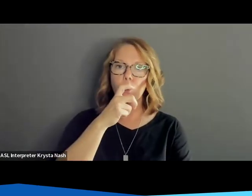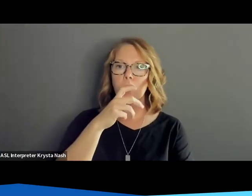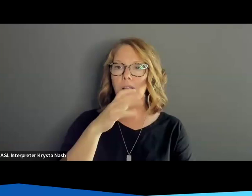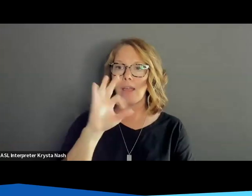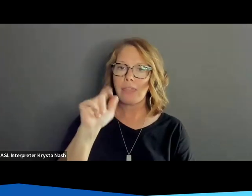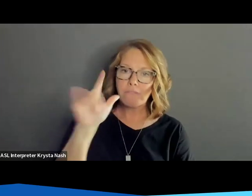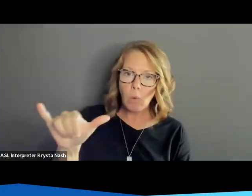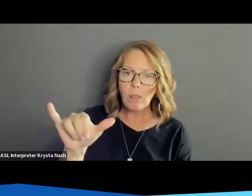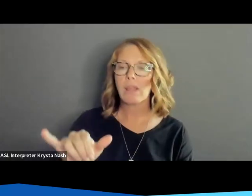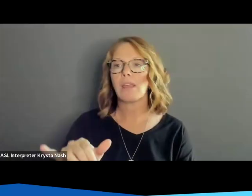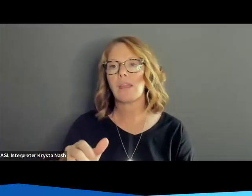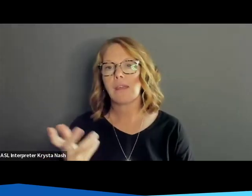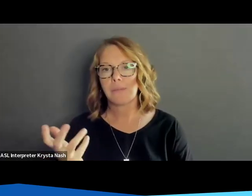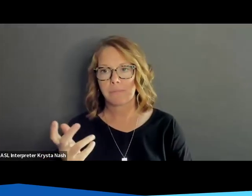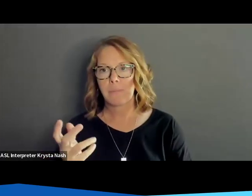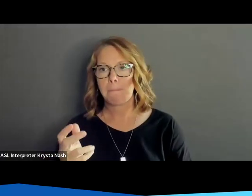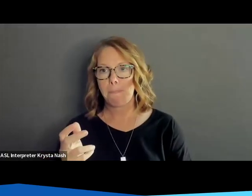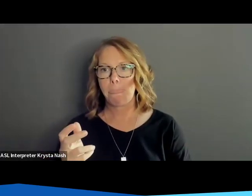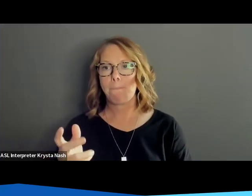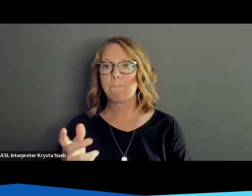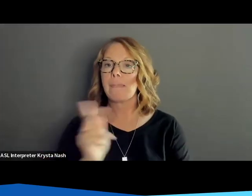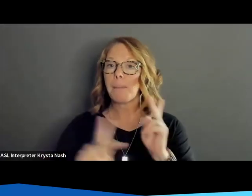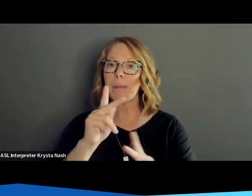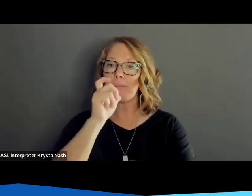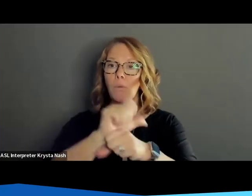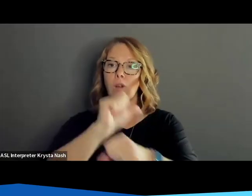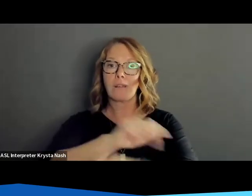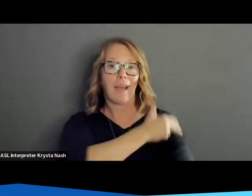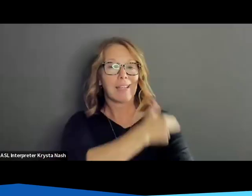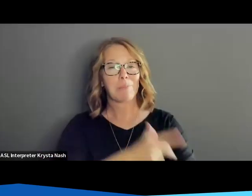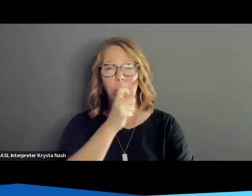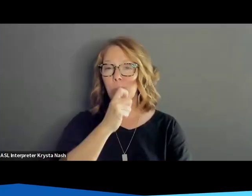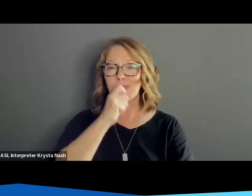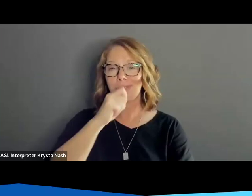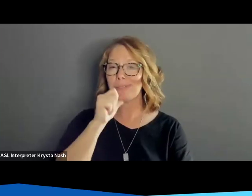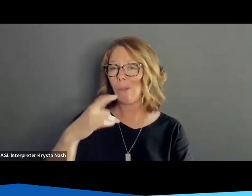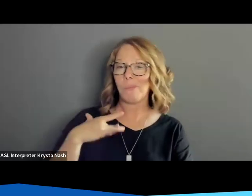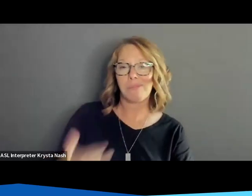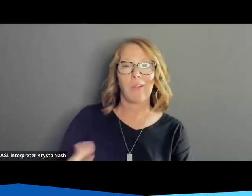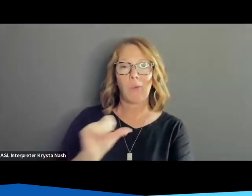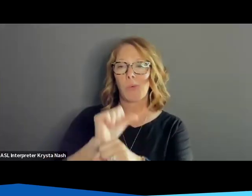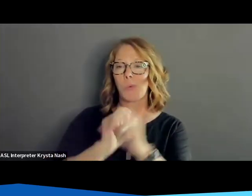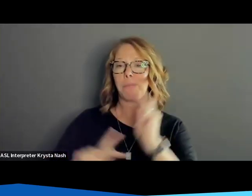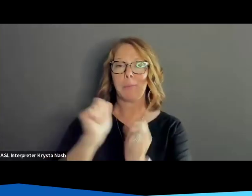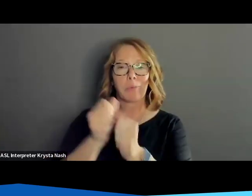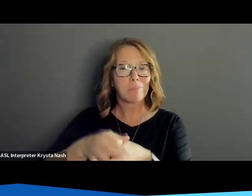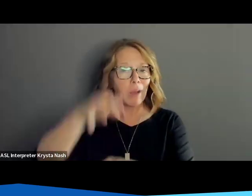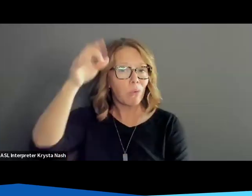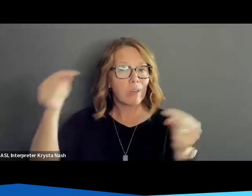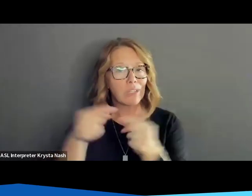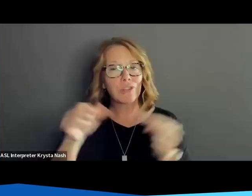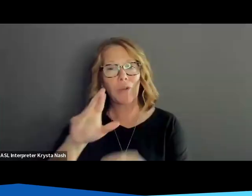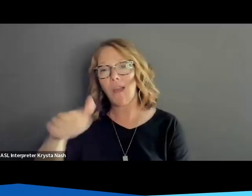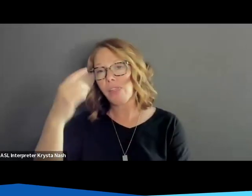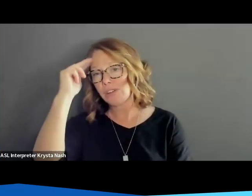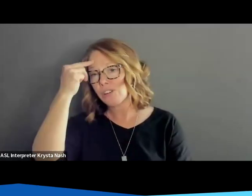with that? Because, people who work in the hospital that do not work with people who have spinal cord injury or other neurological